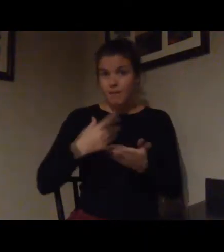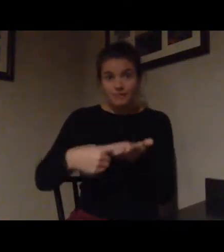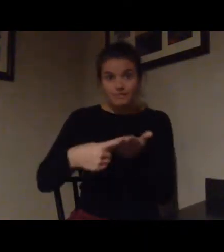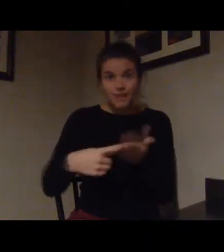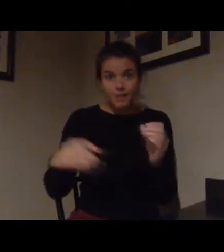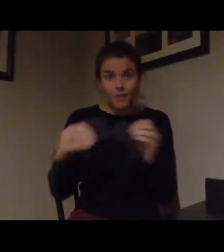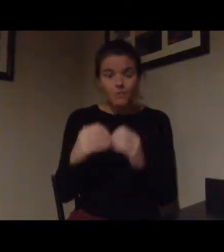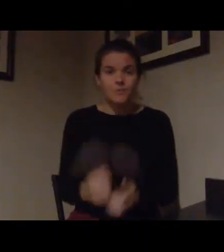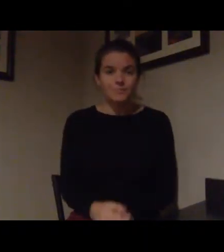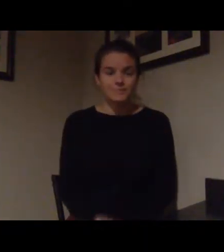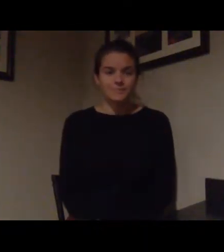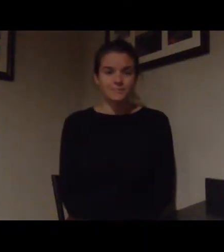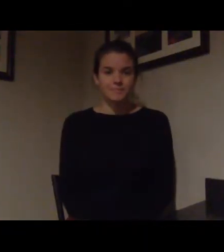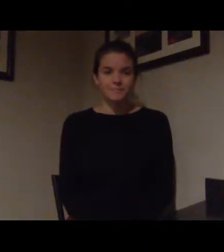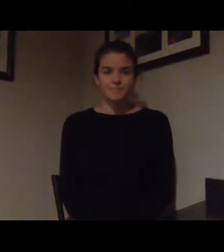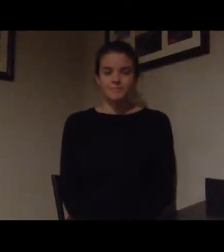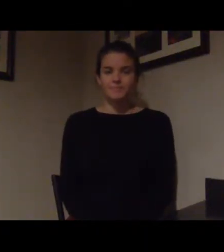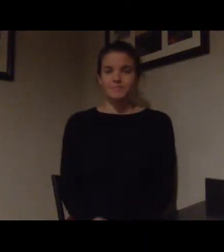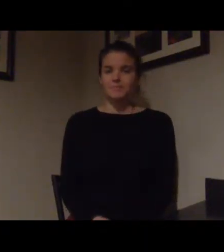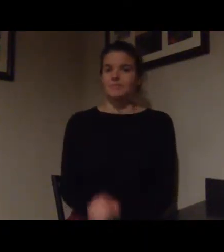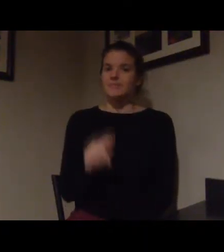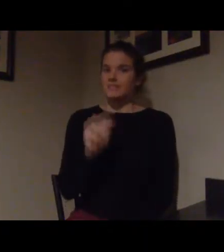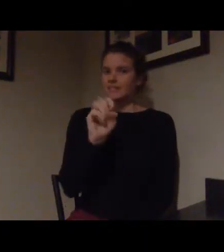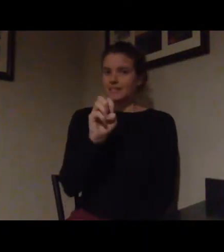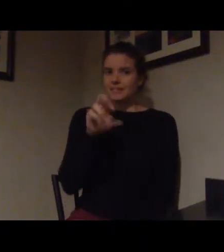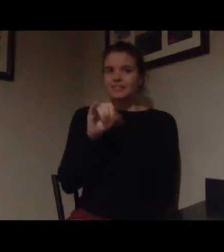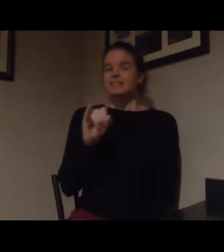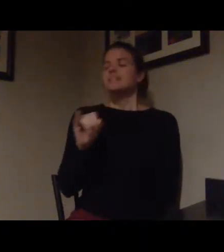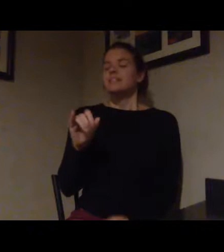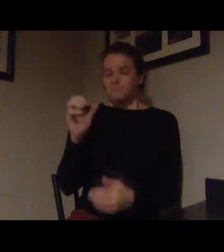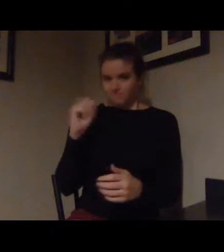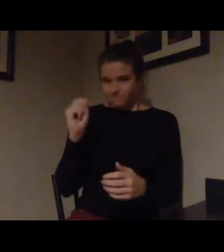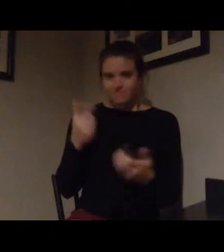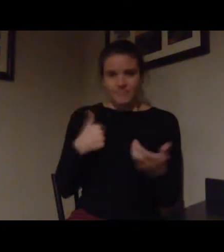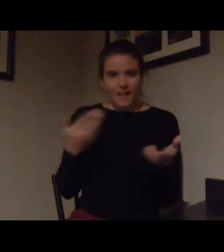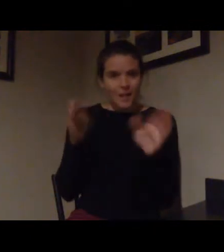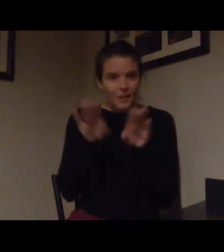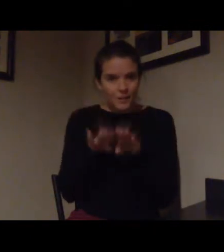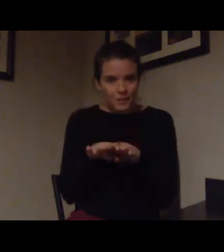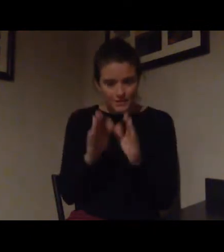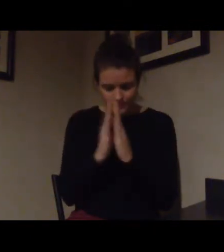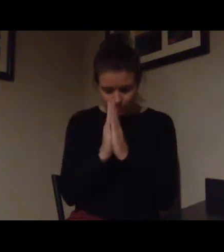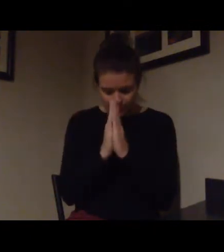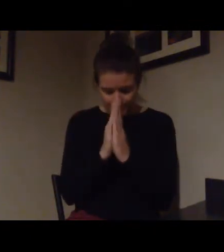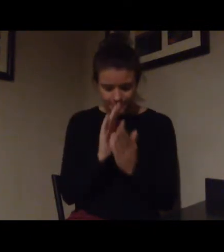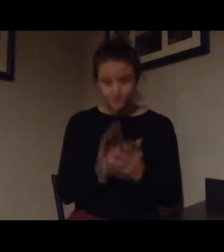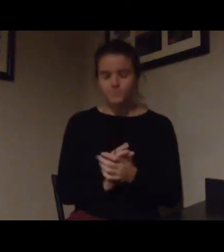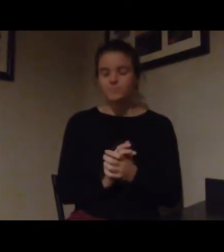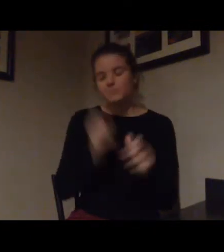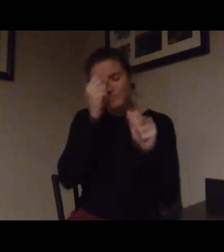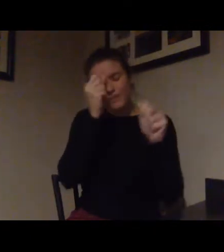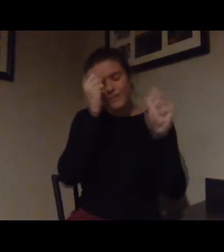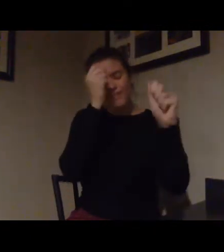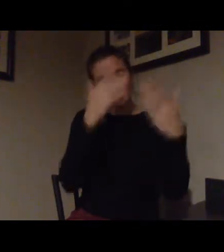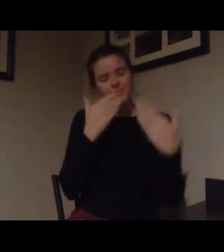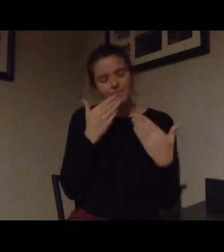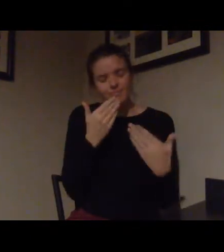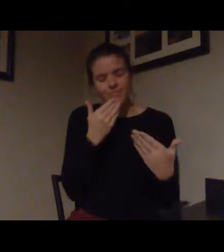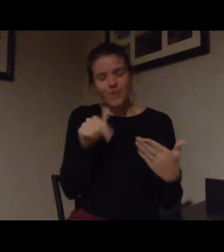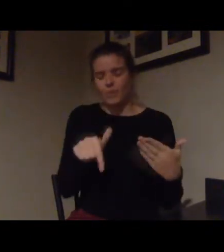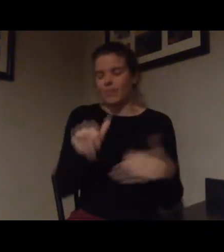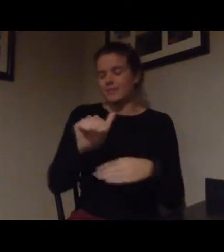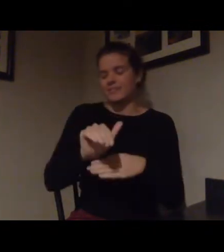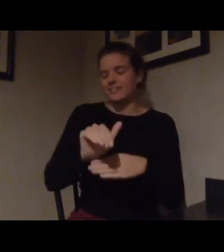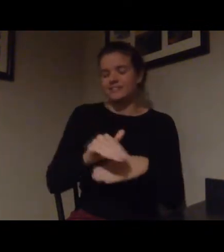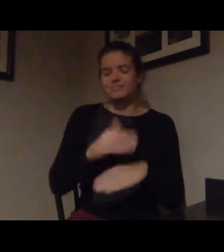you. Okay. Yeah, let me close this in prayer then. Father, I thank you for this evening. I thank you for Dan